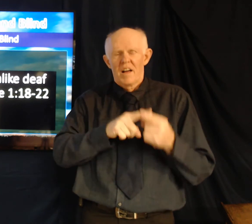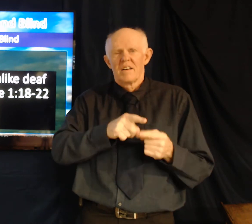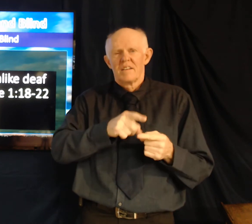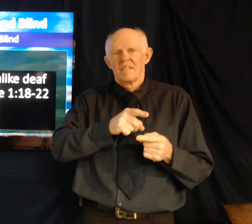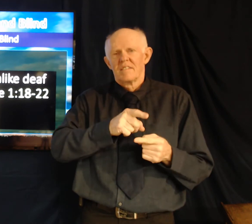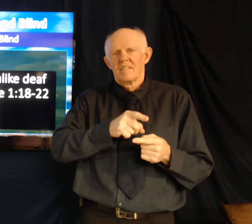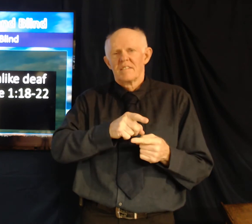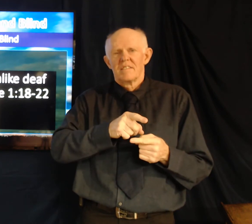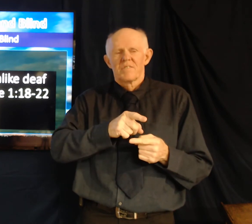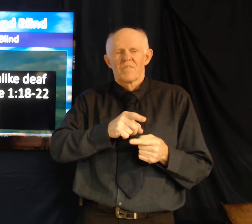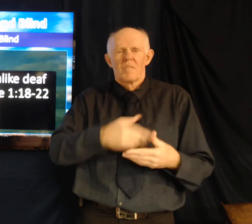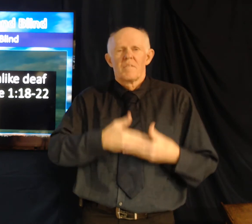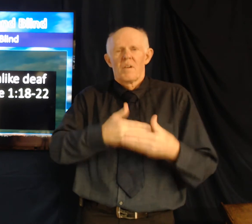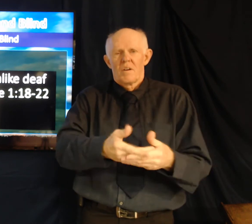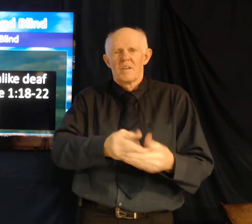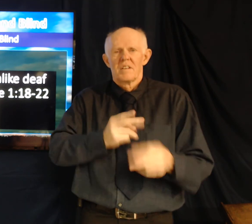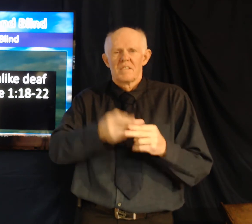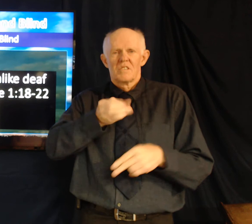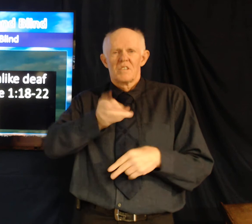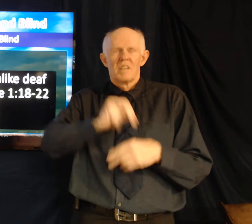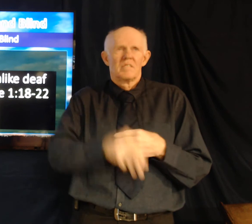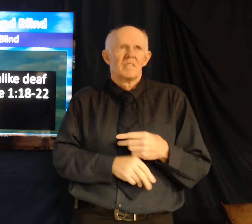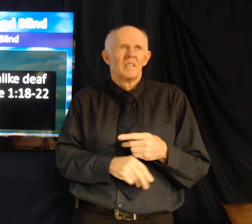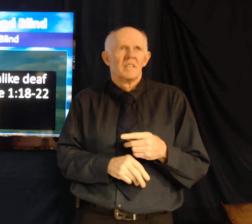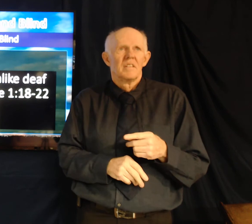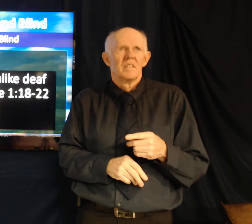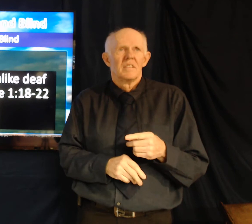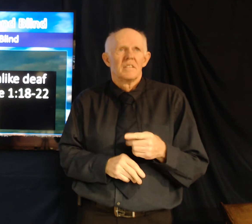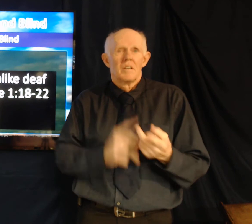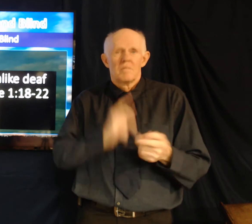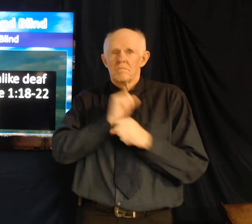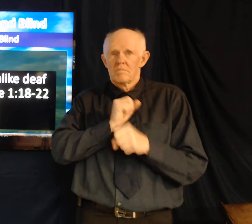He couldn't talk because he doubted until the birth of his son, John.